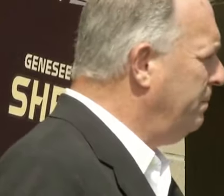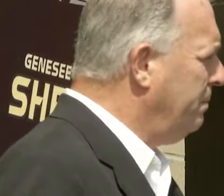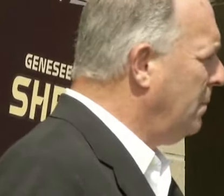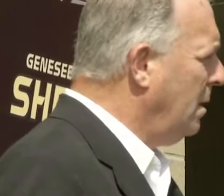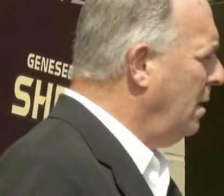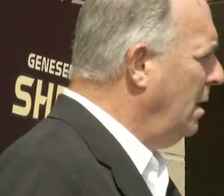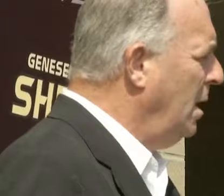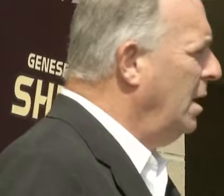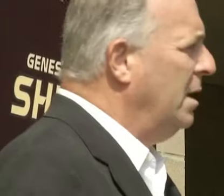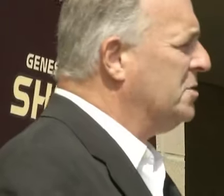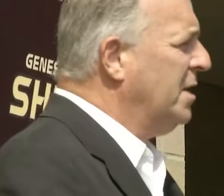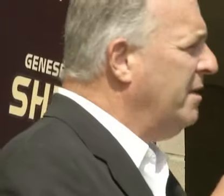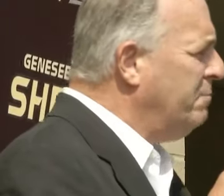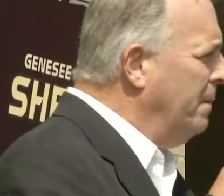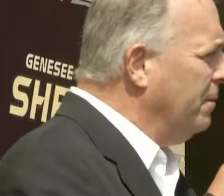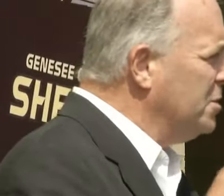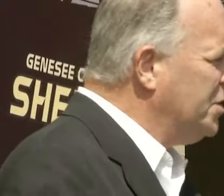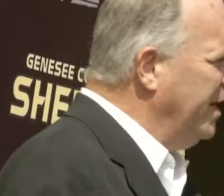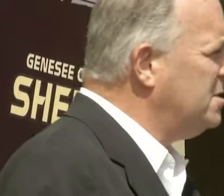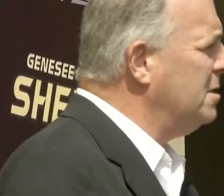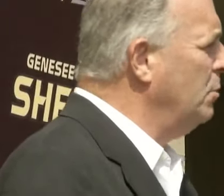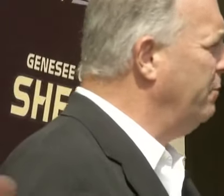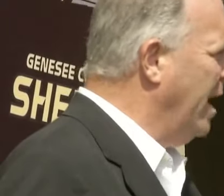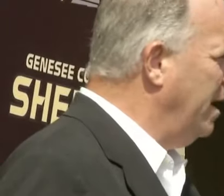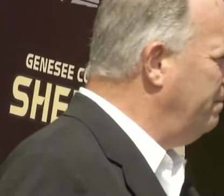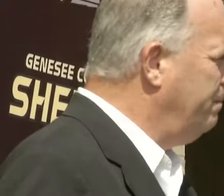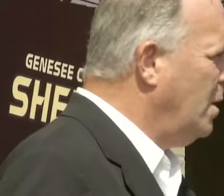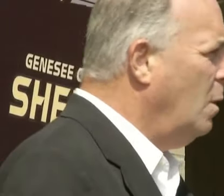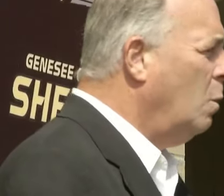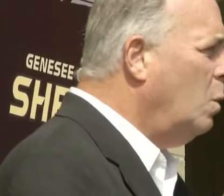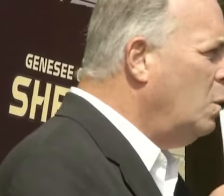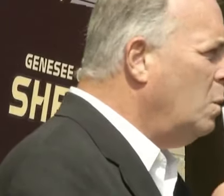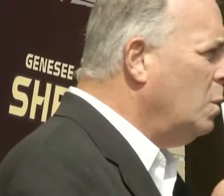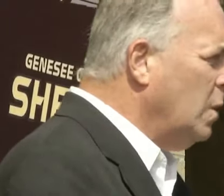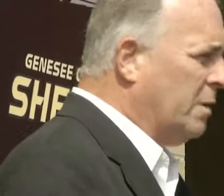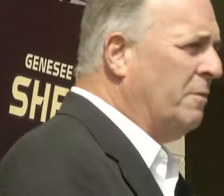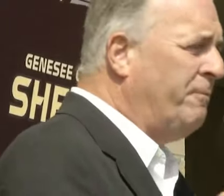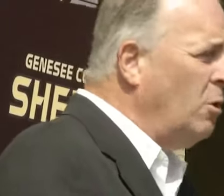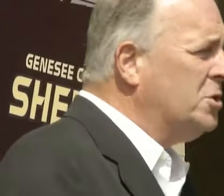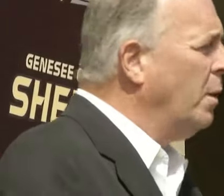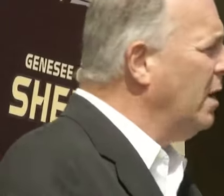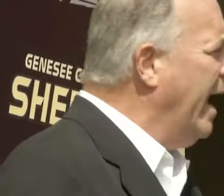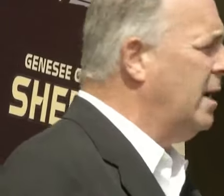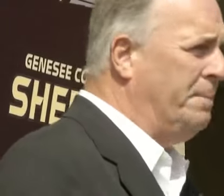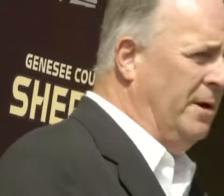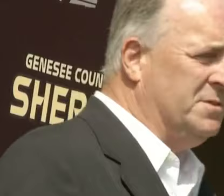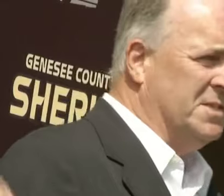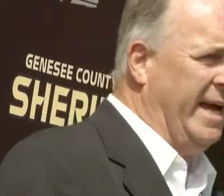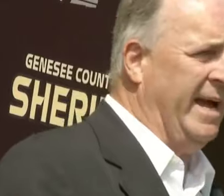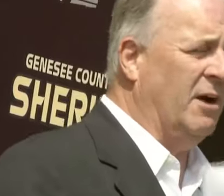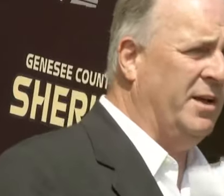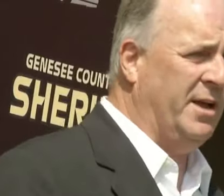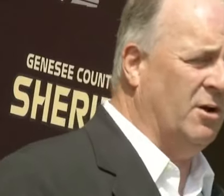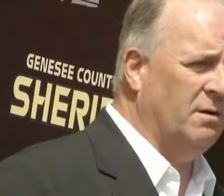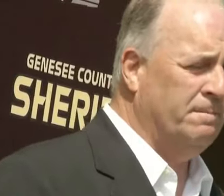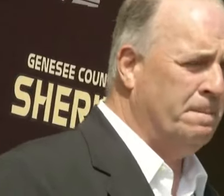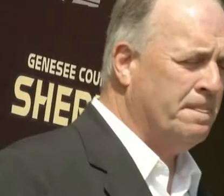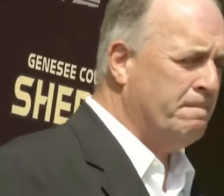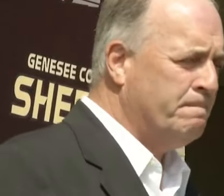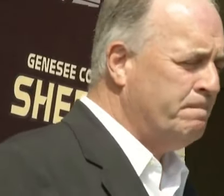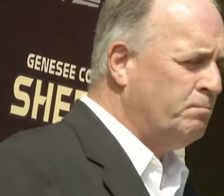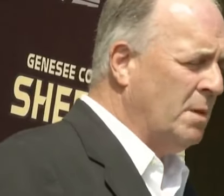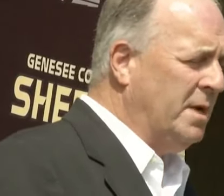right is to give people a chance to move on. Look, the folks who are lined up here today are